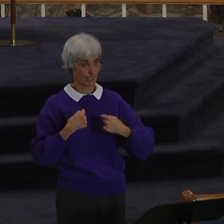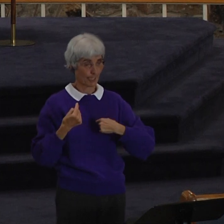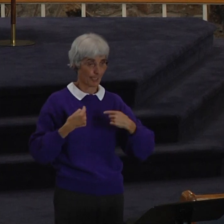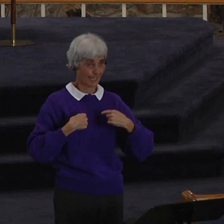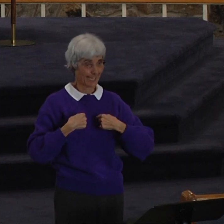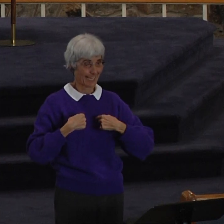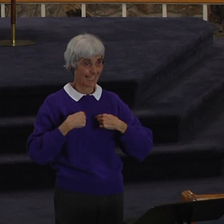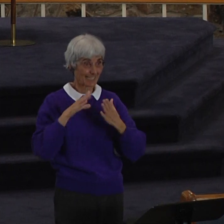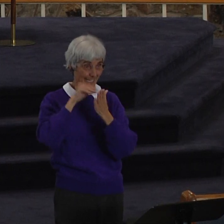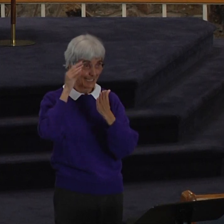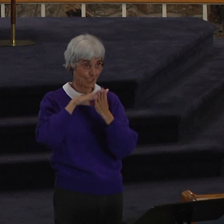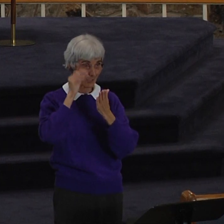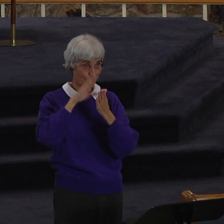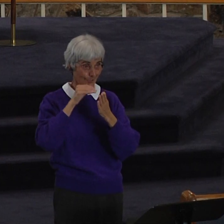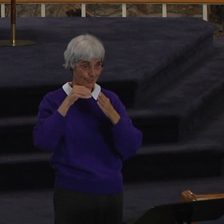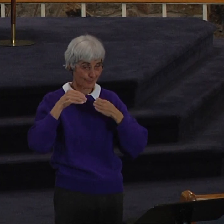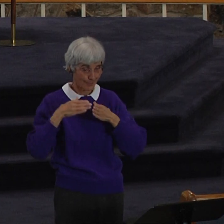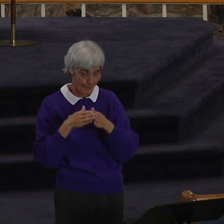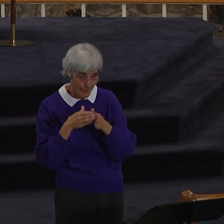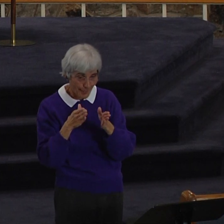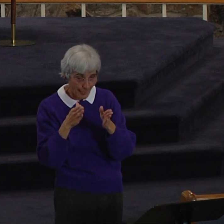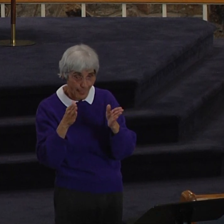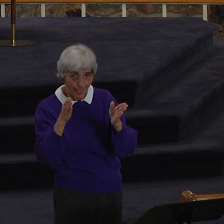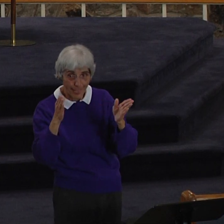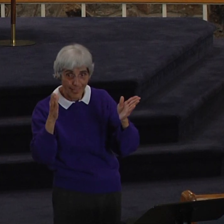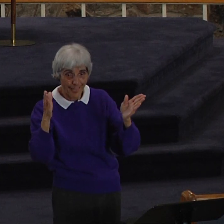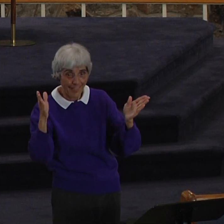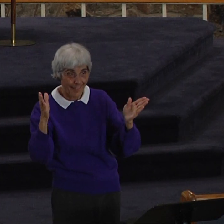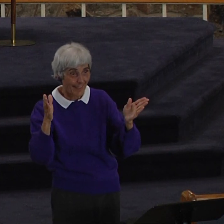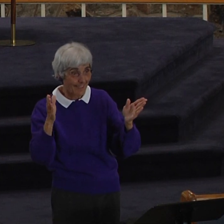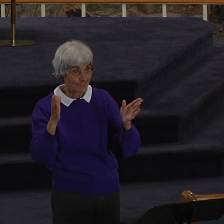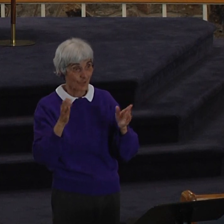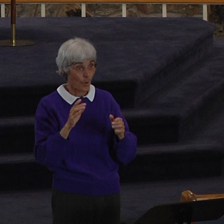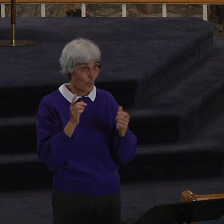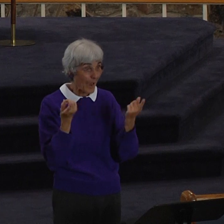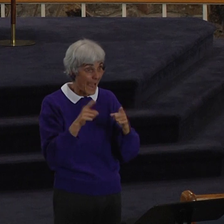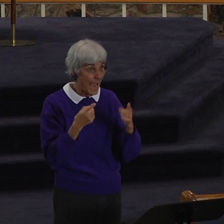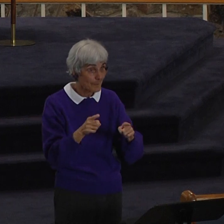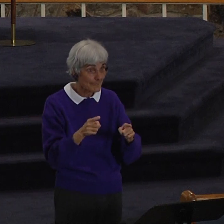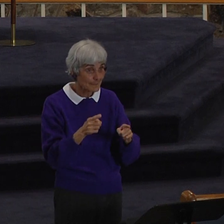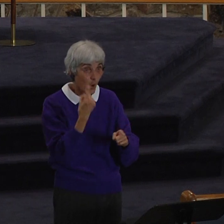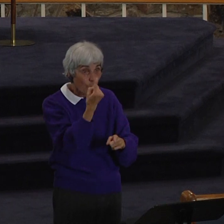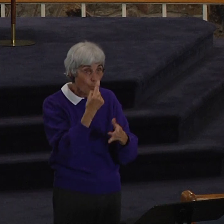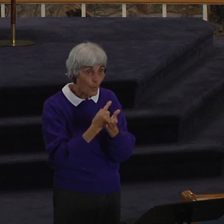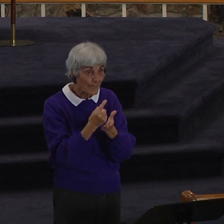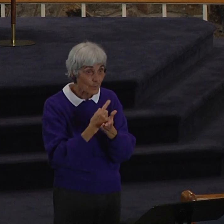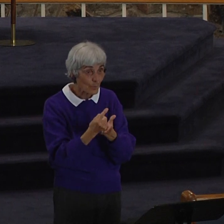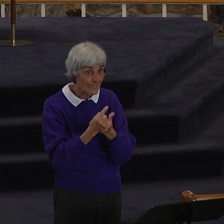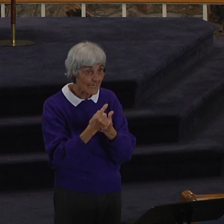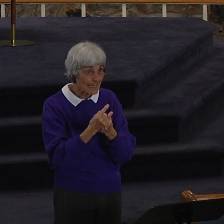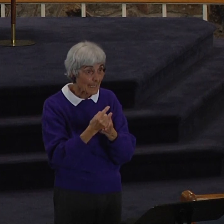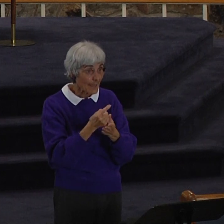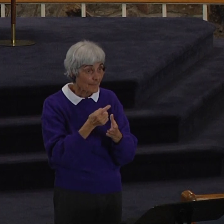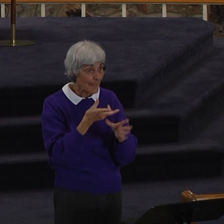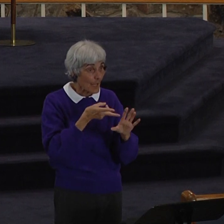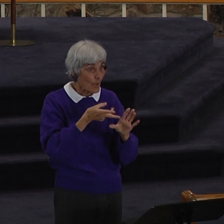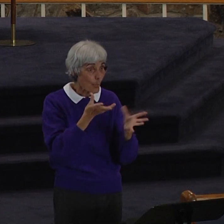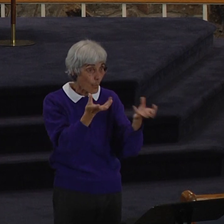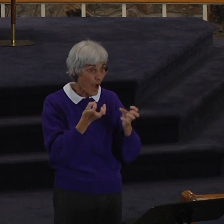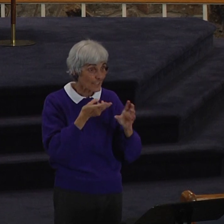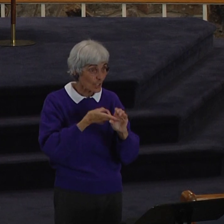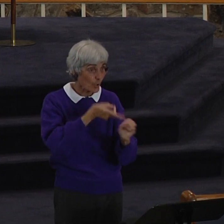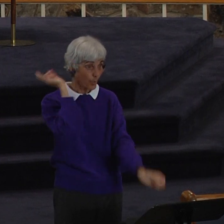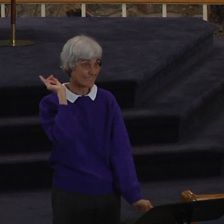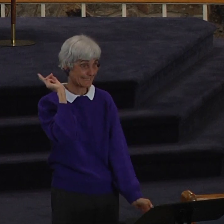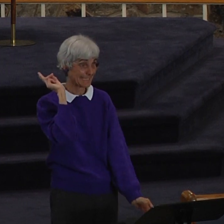and within about a week, they want to say, I quit. It doesn't matter that I've swore an oath to support